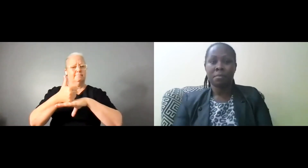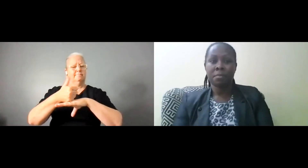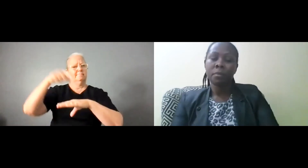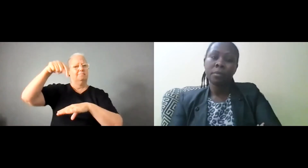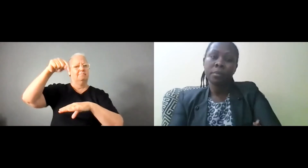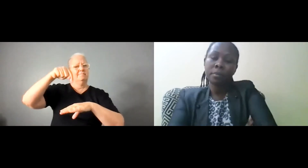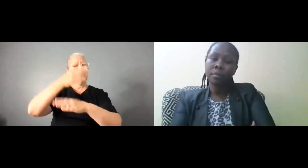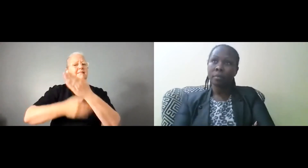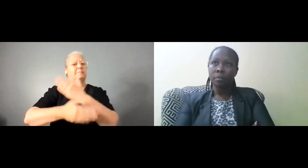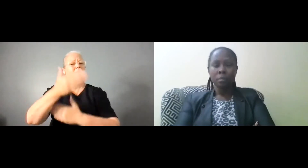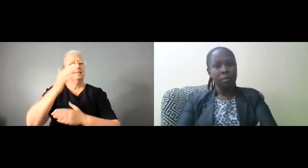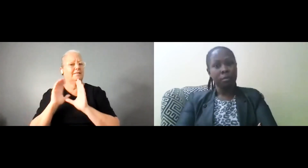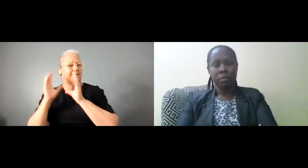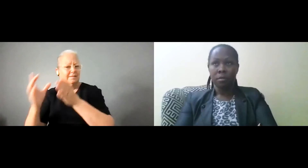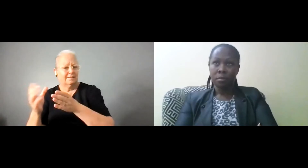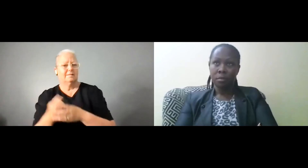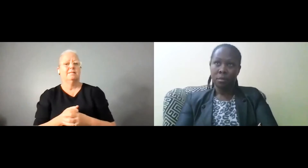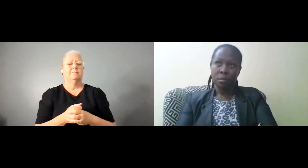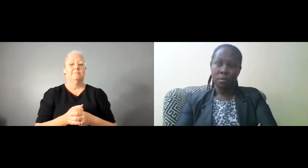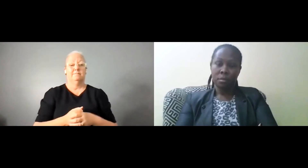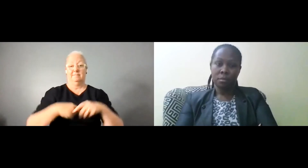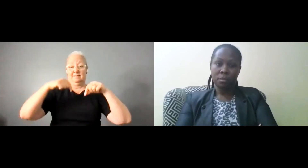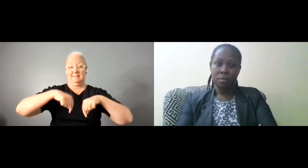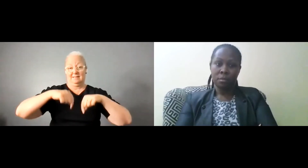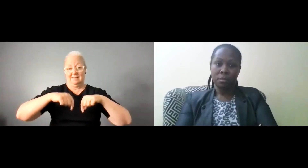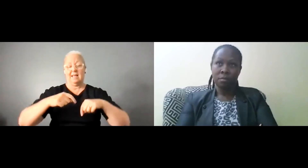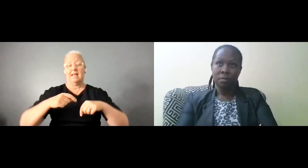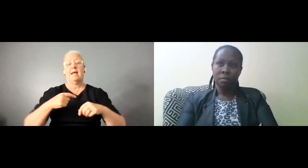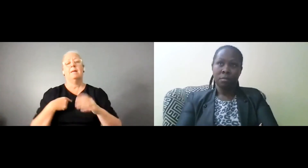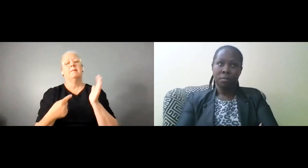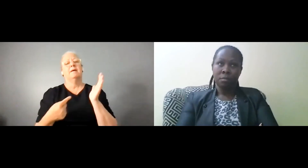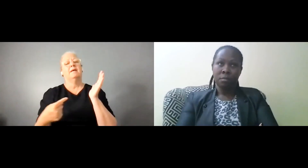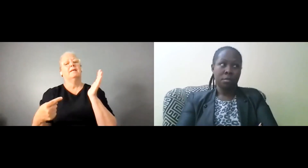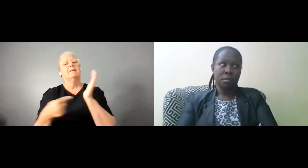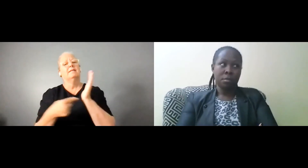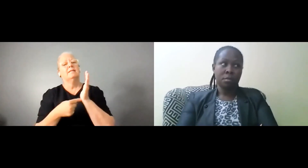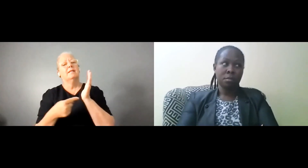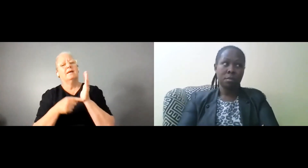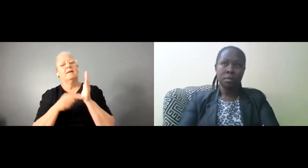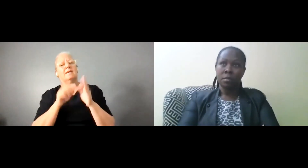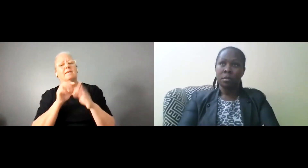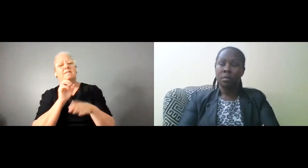Now I'm working as a technical advisor for Disability Act drafting and National Disability Policy